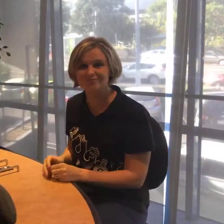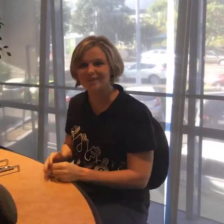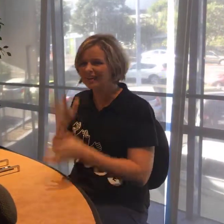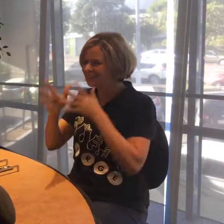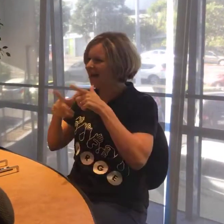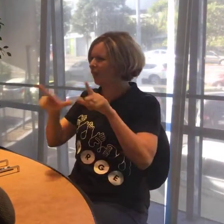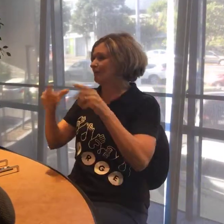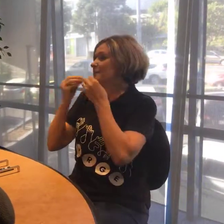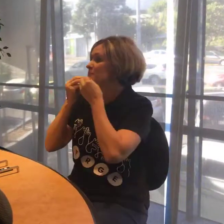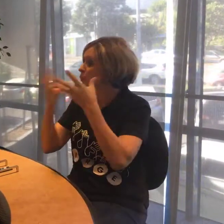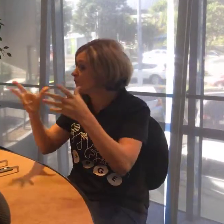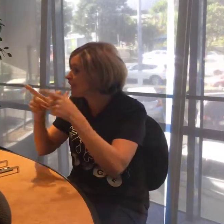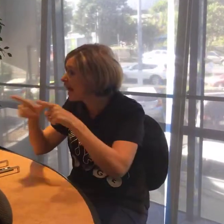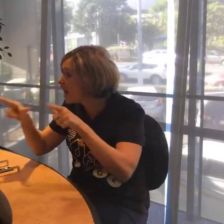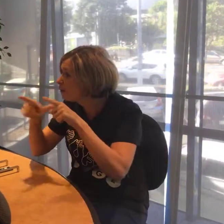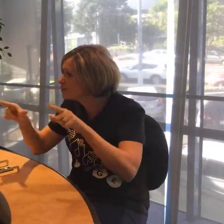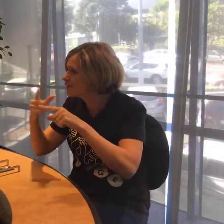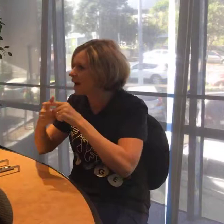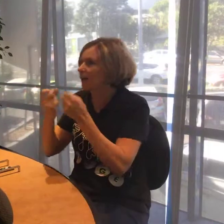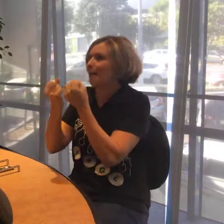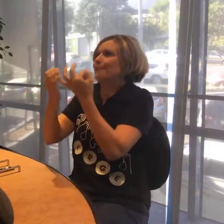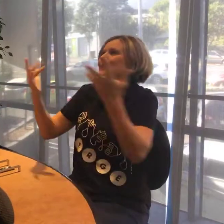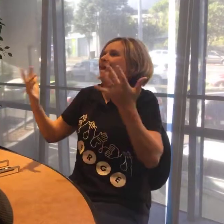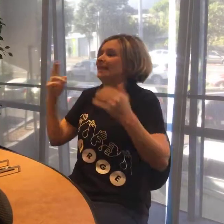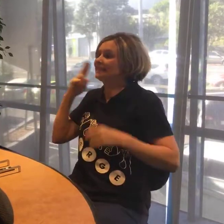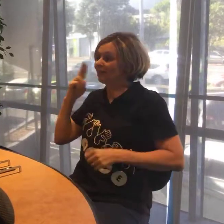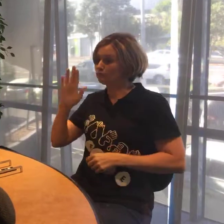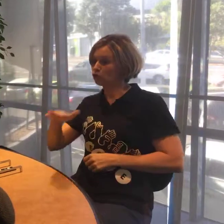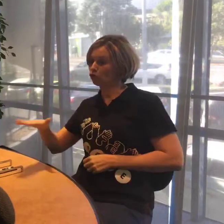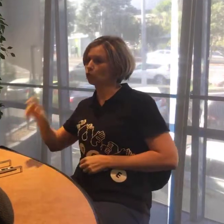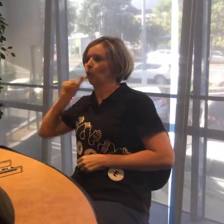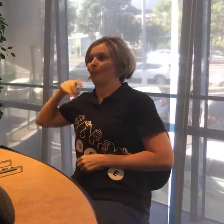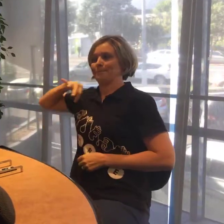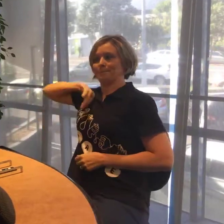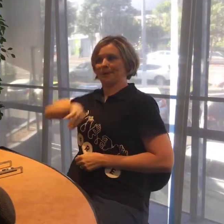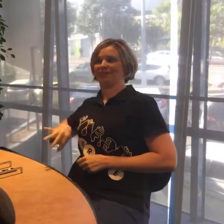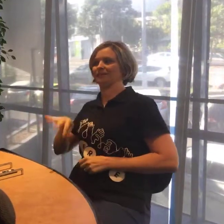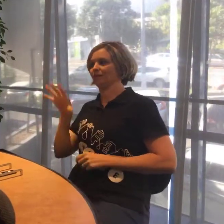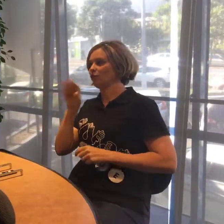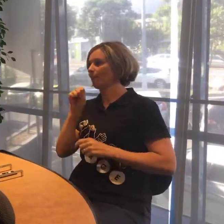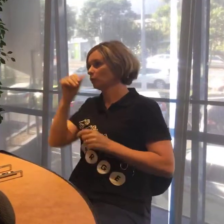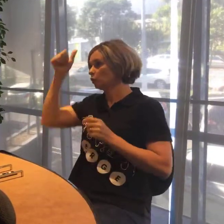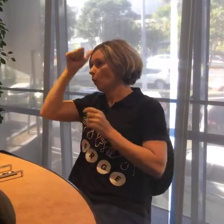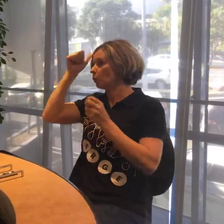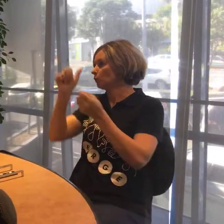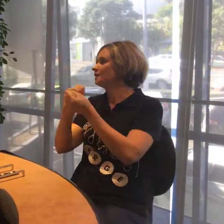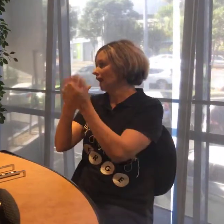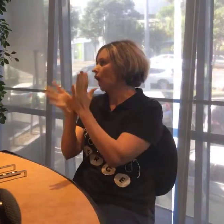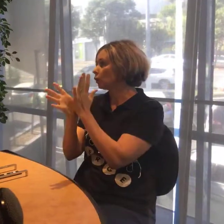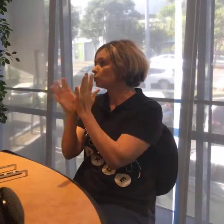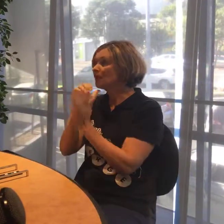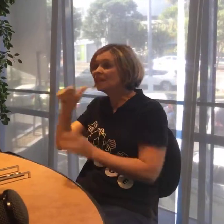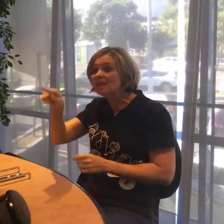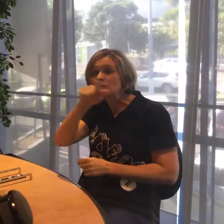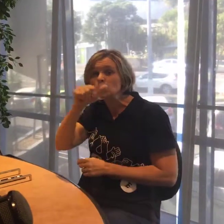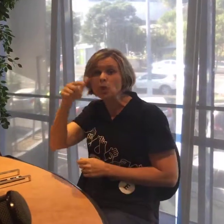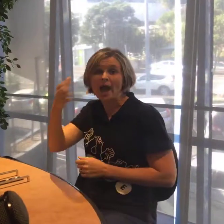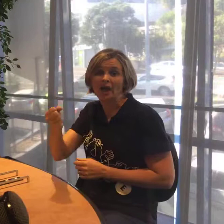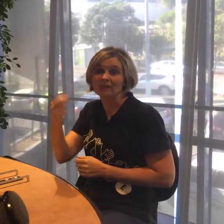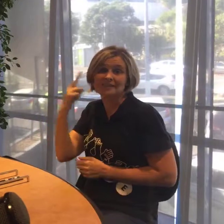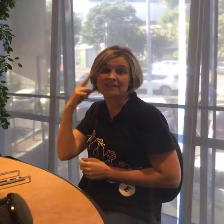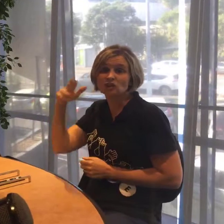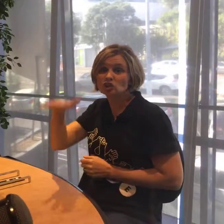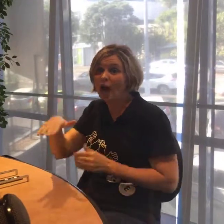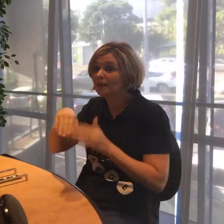have fun, to learn, have fun. Sign language is a beautiful language, and of course our children will benefit from this as